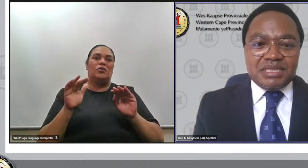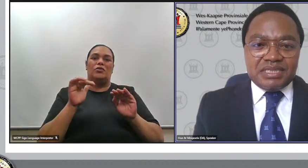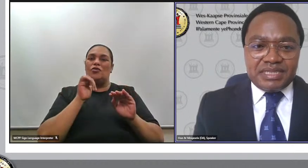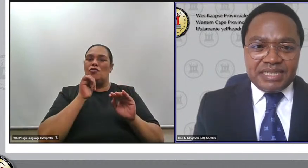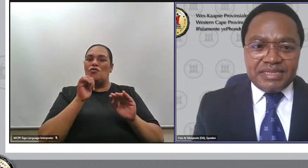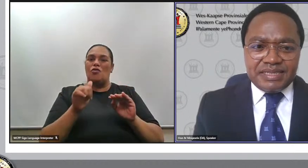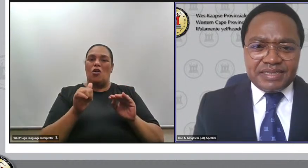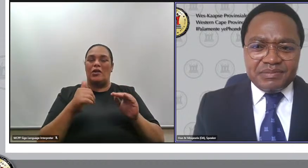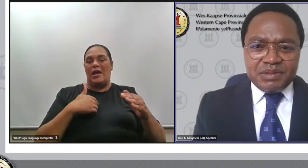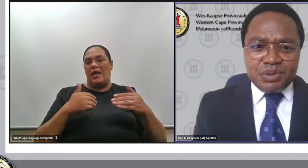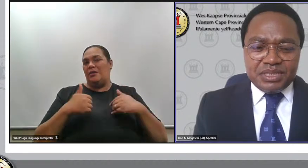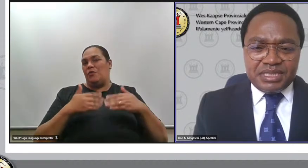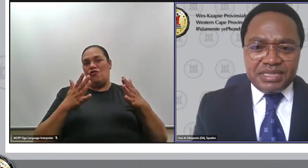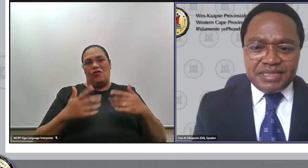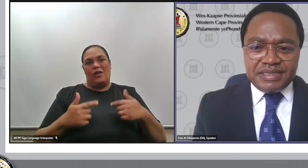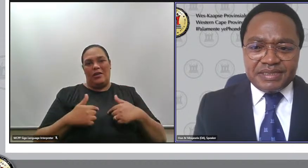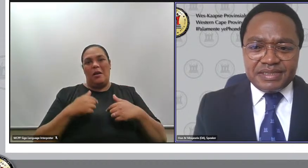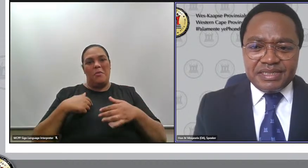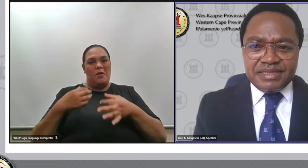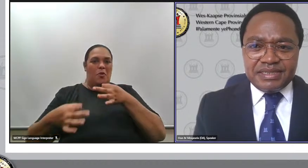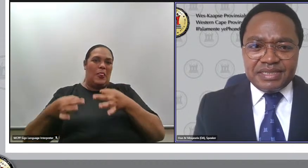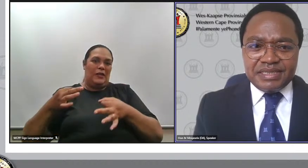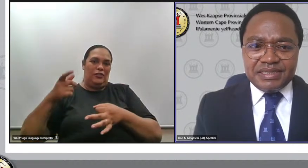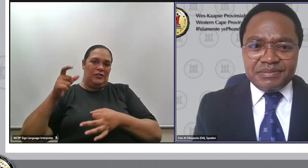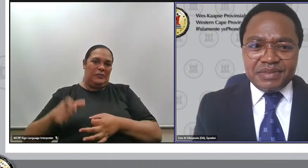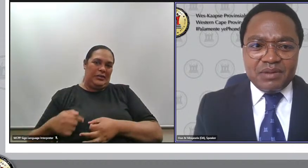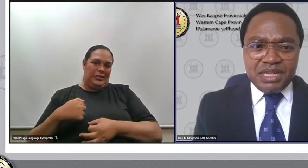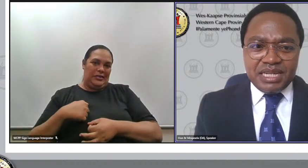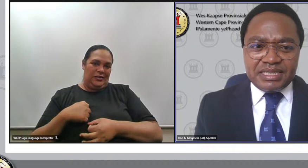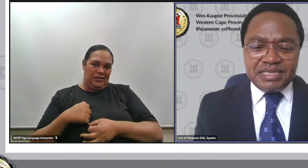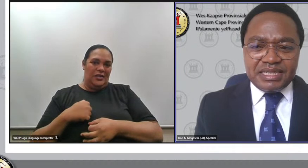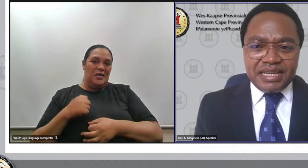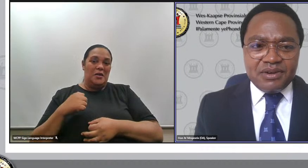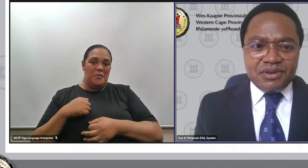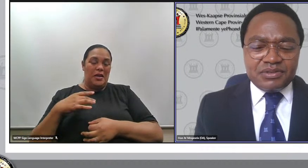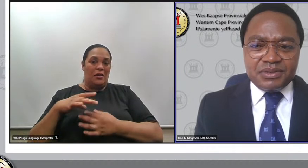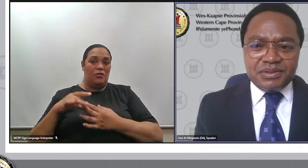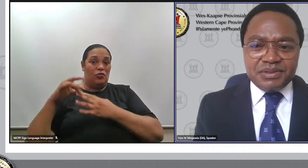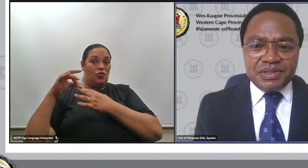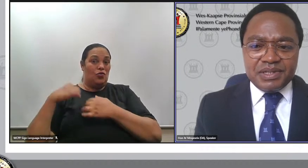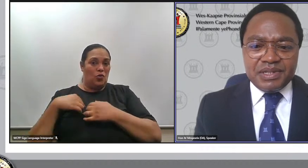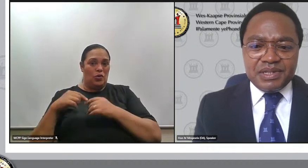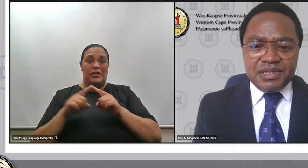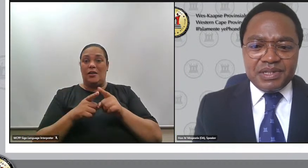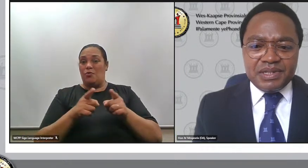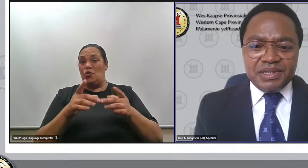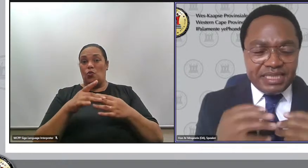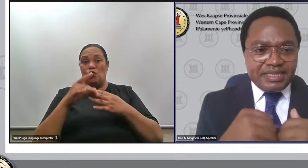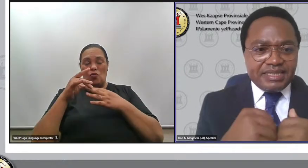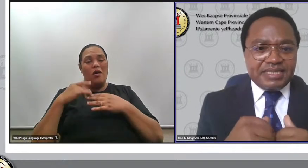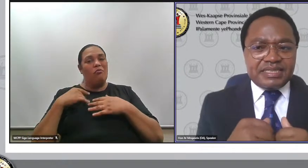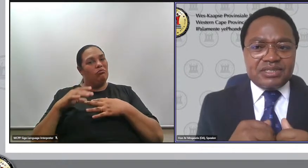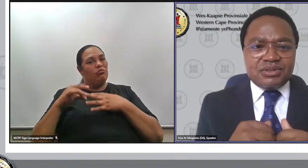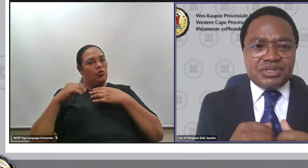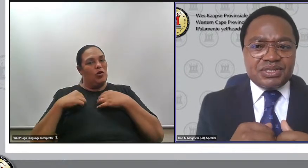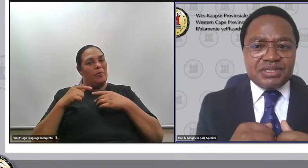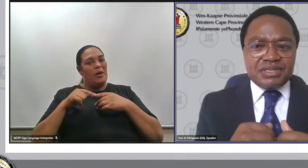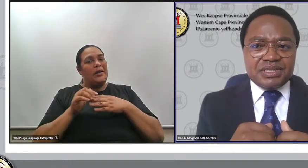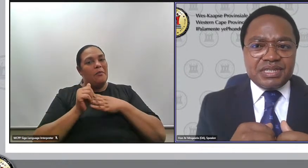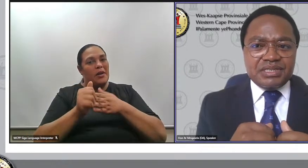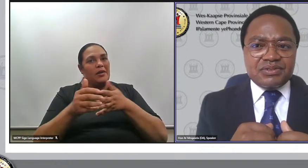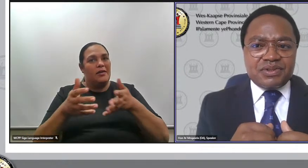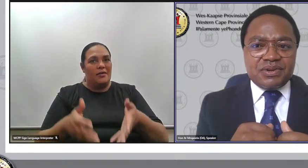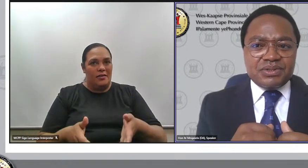an administrator. I'm a politician, and I'm elected like all of you, but I'm leading this